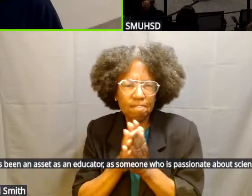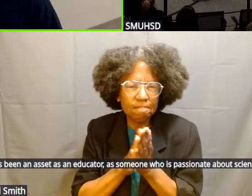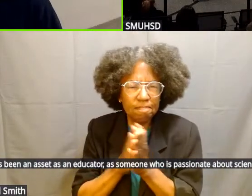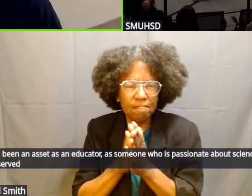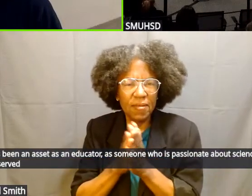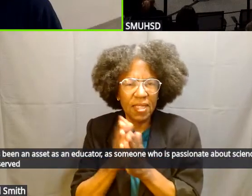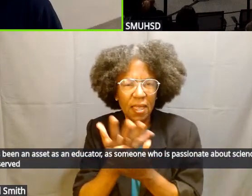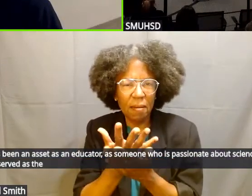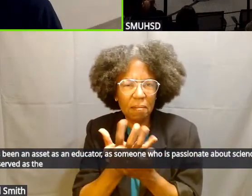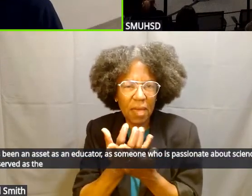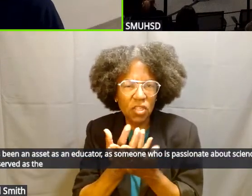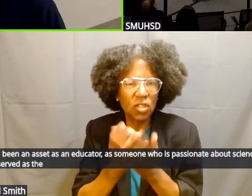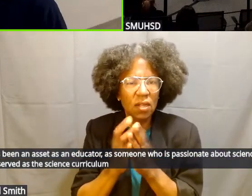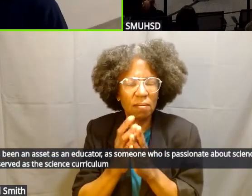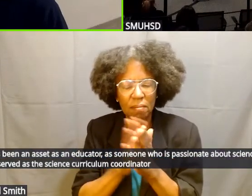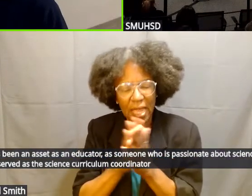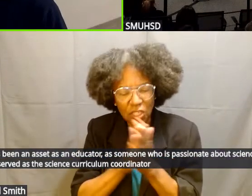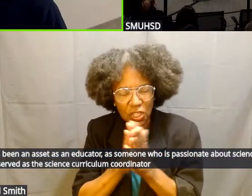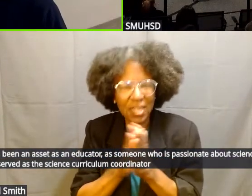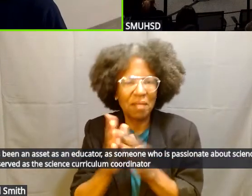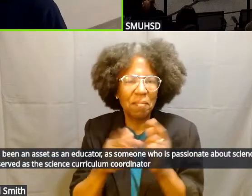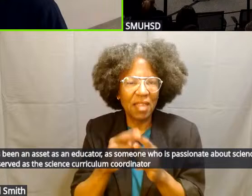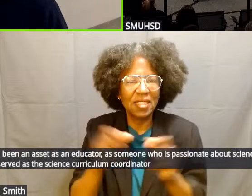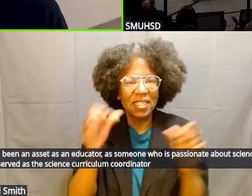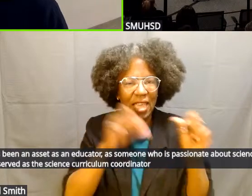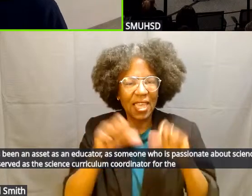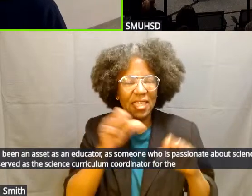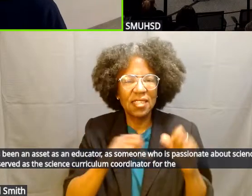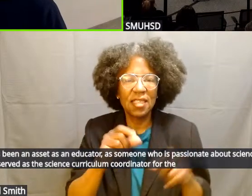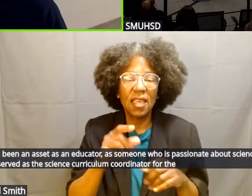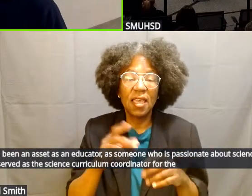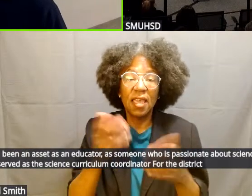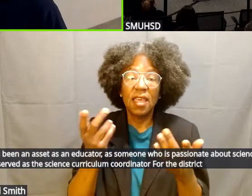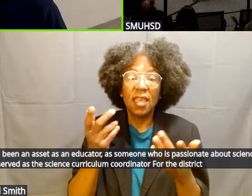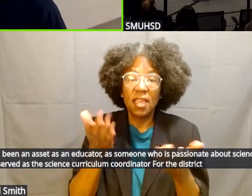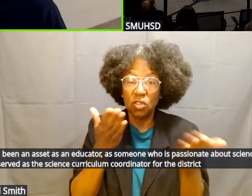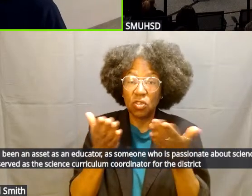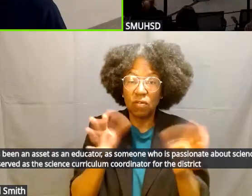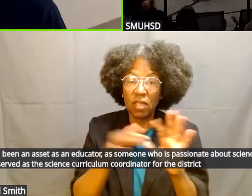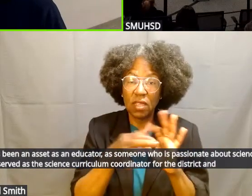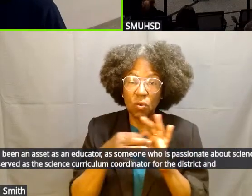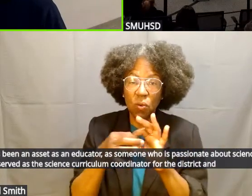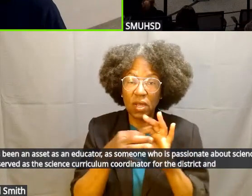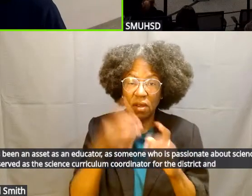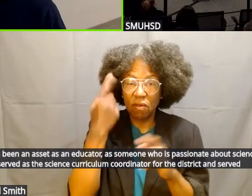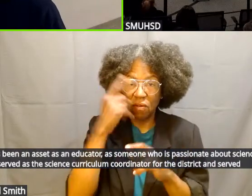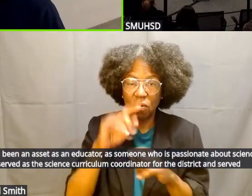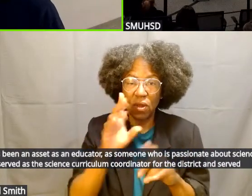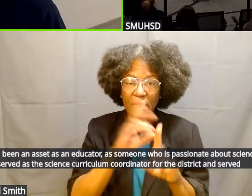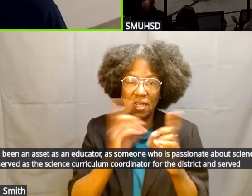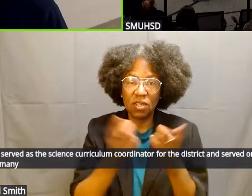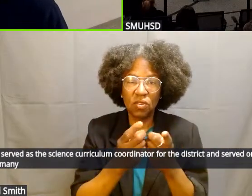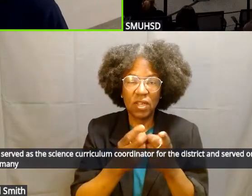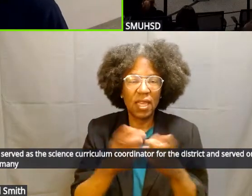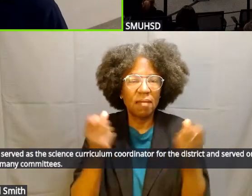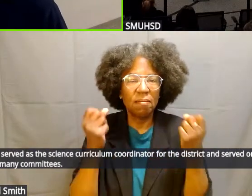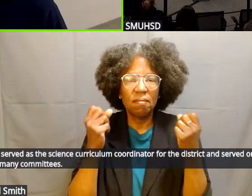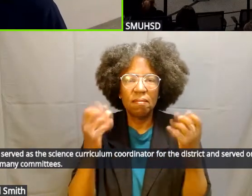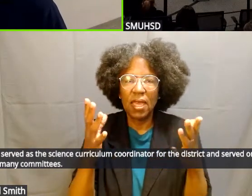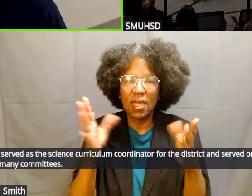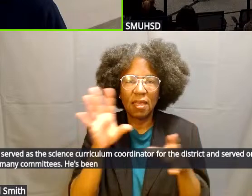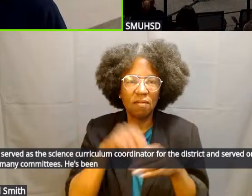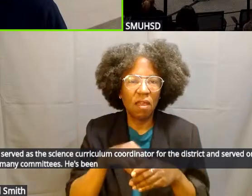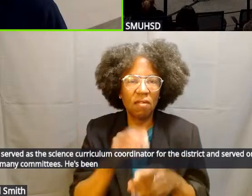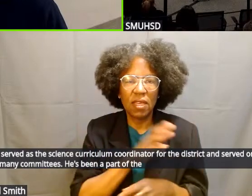science curriculum coordinator for the district and served on so many committees. He's been a part of the